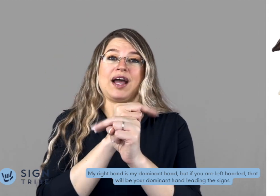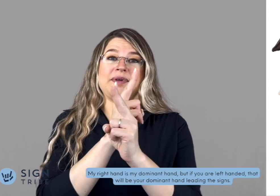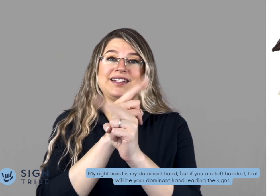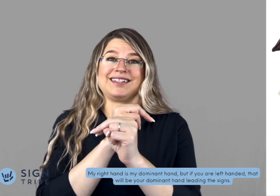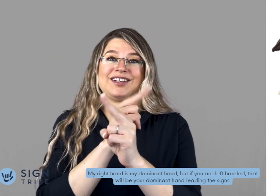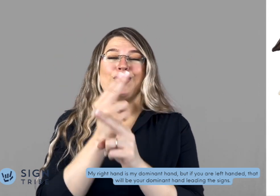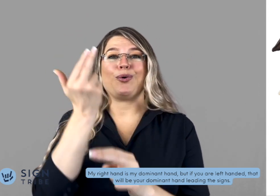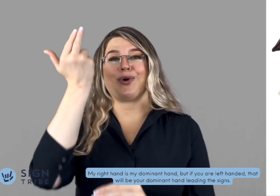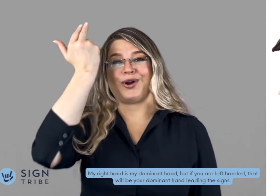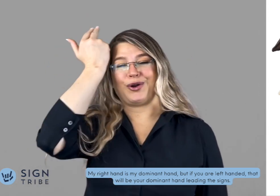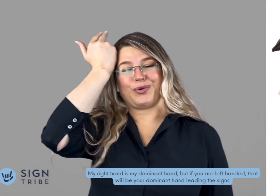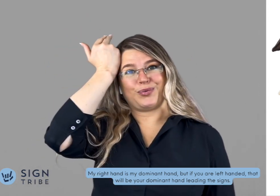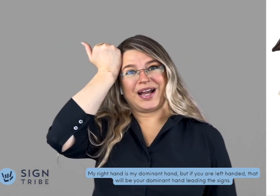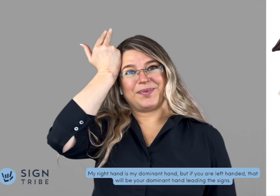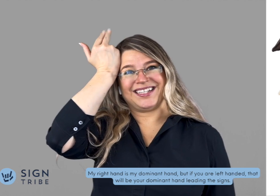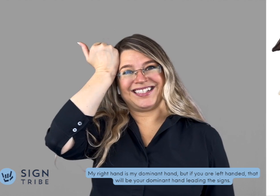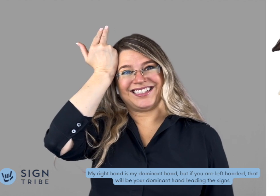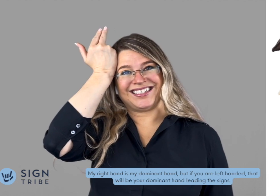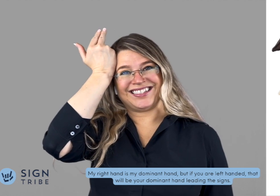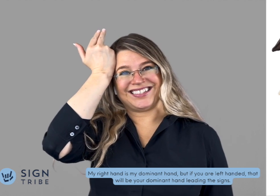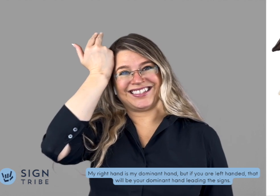Rabbit or rabbit.